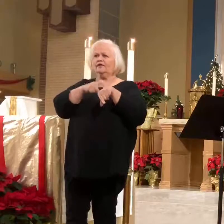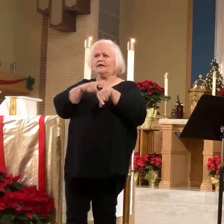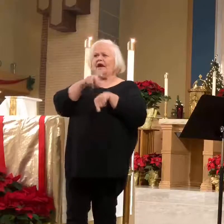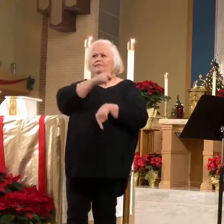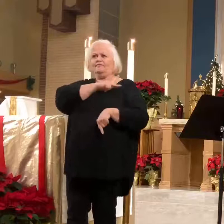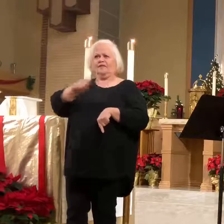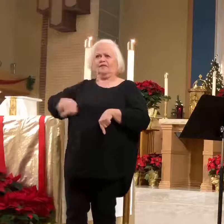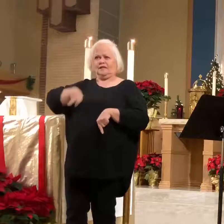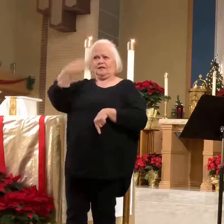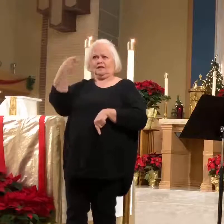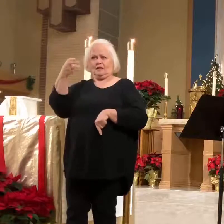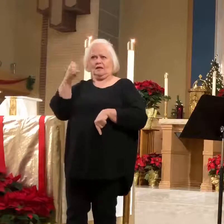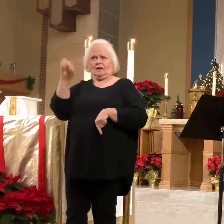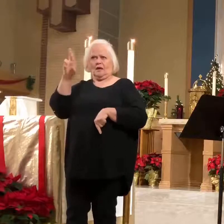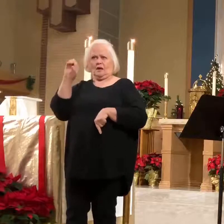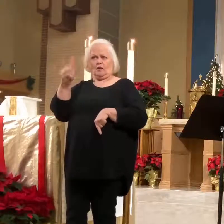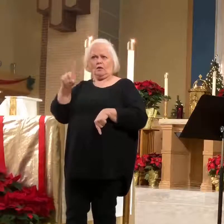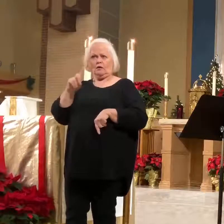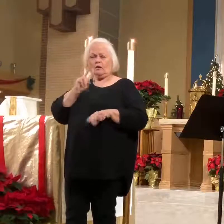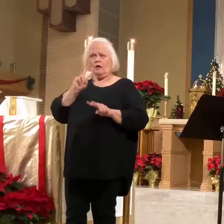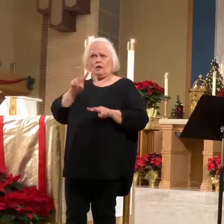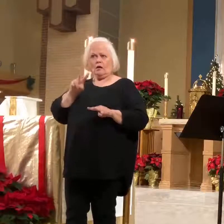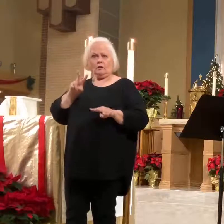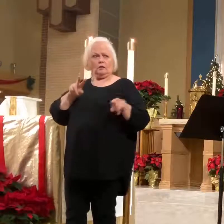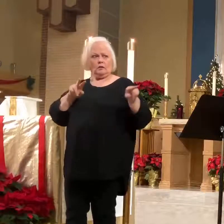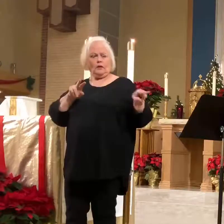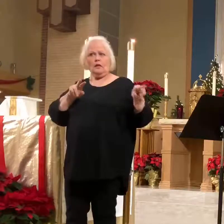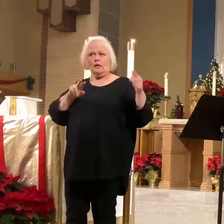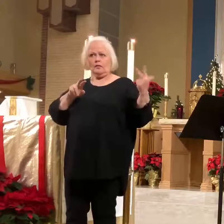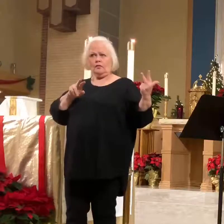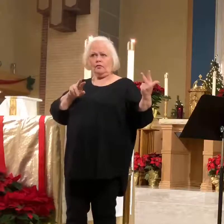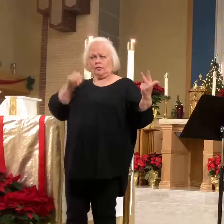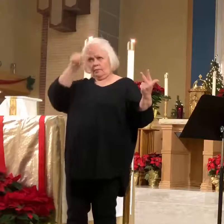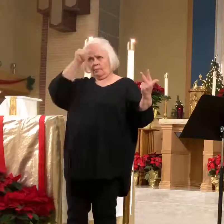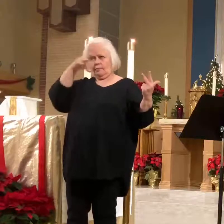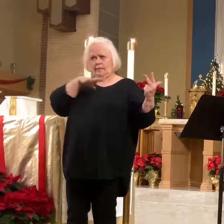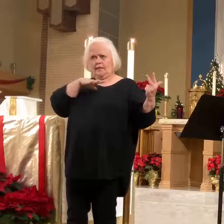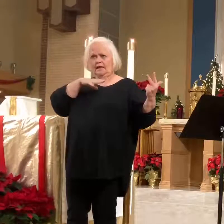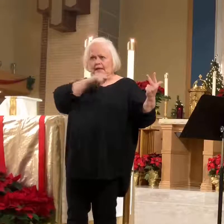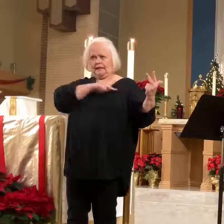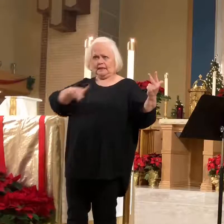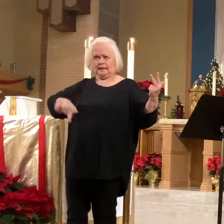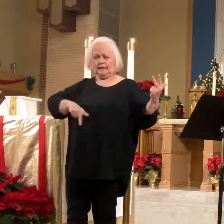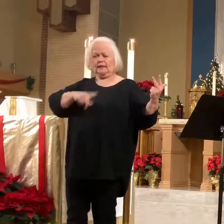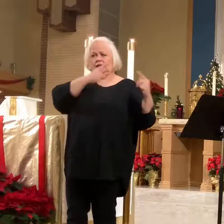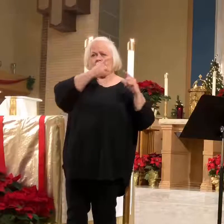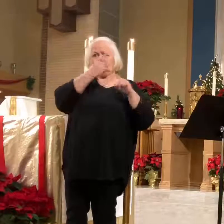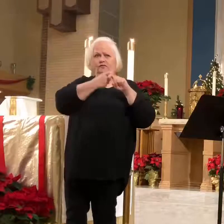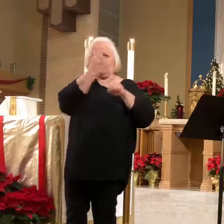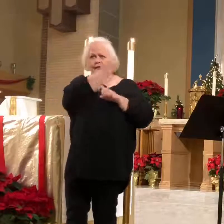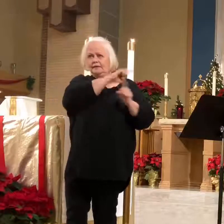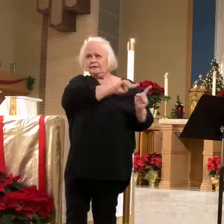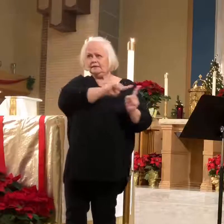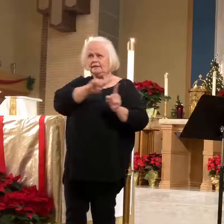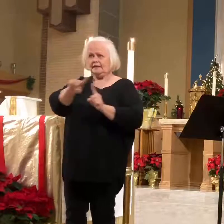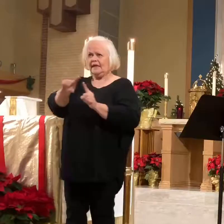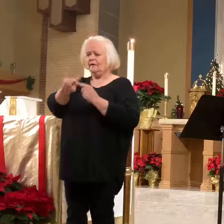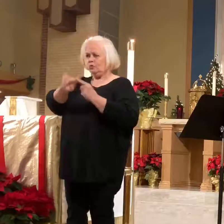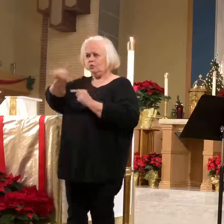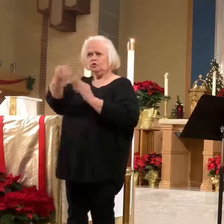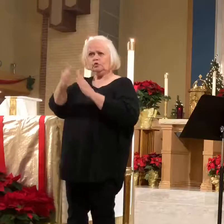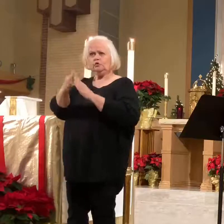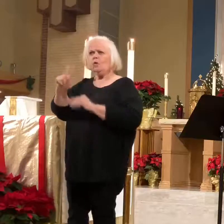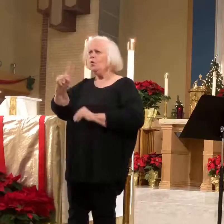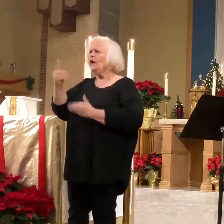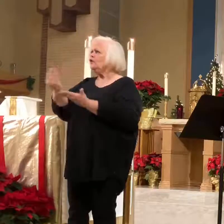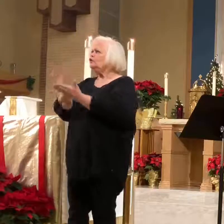Herod, behold, Magi from the east arrived in Jerusalem, saying, "Where is the newborn king of